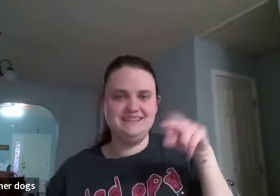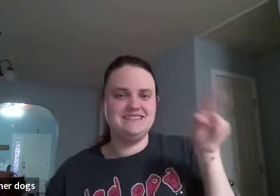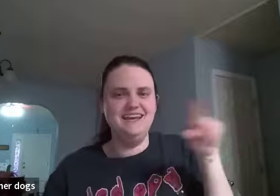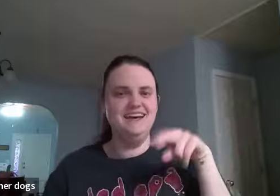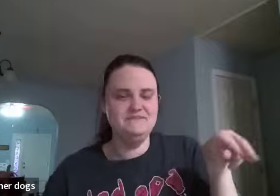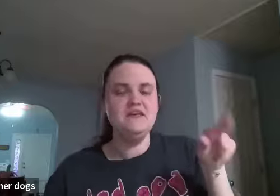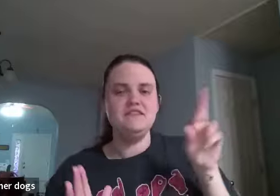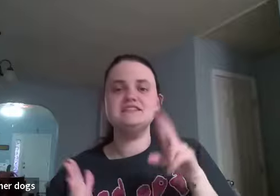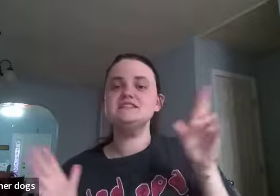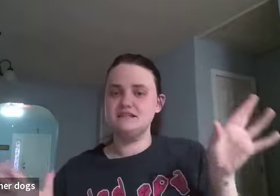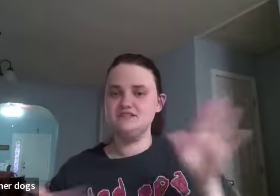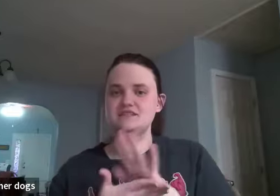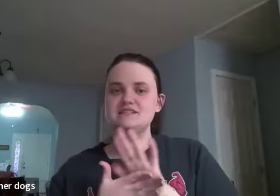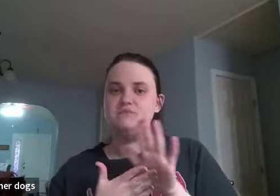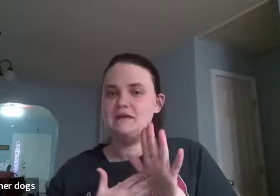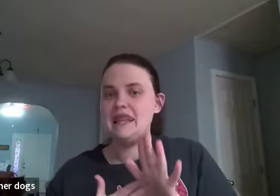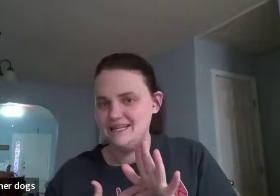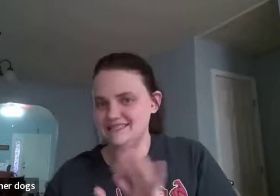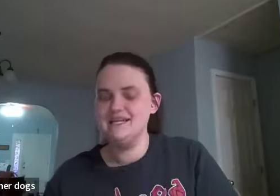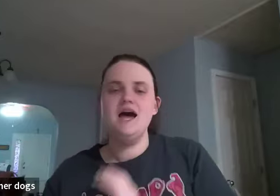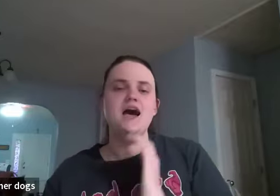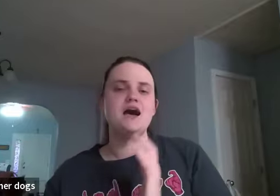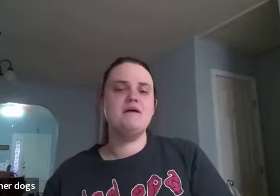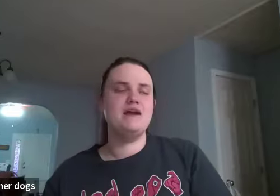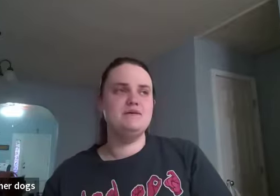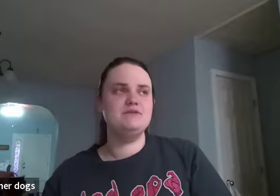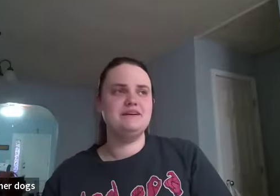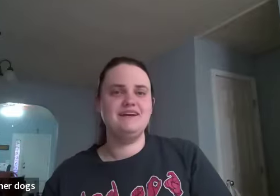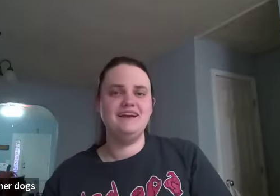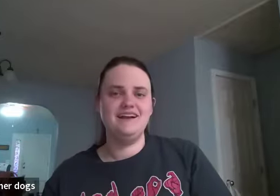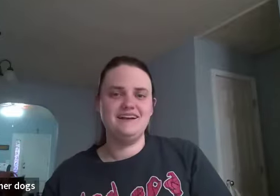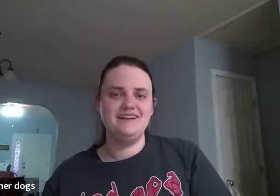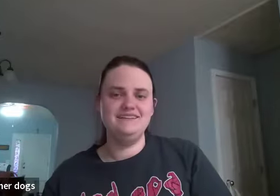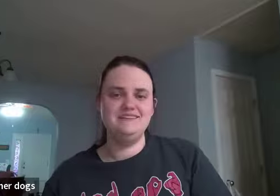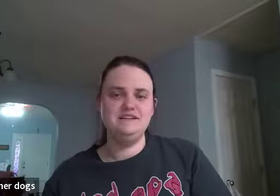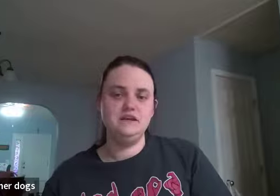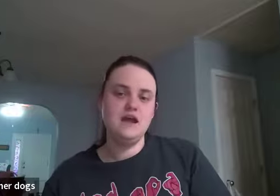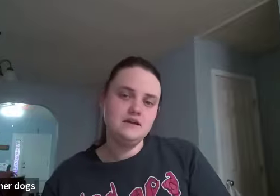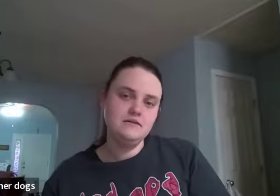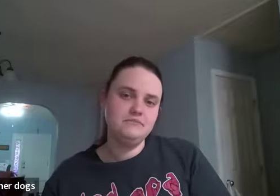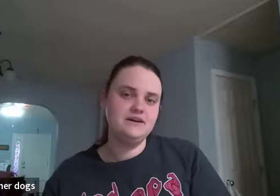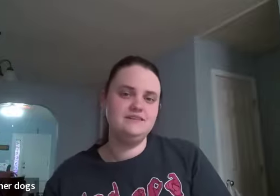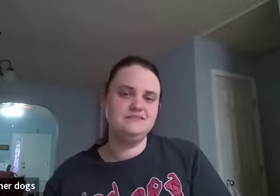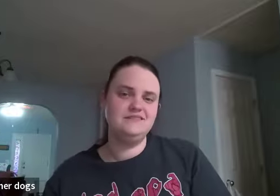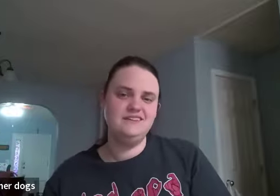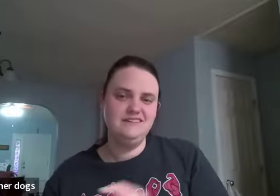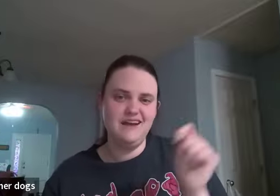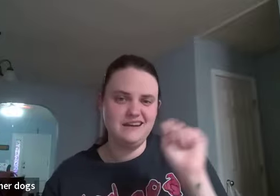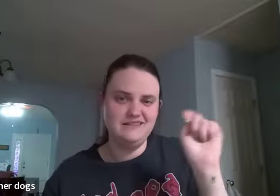needs, this is nicer. This is more polite. And I remember being like, yeah, but I need